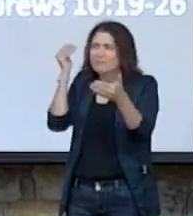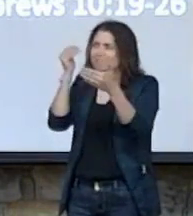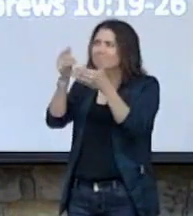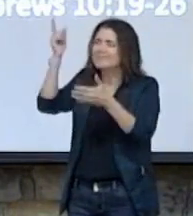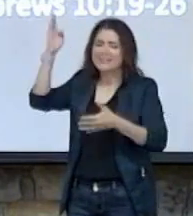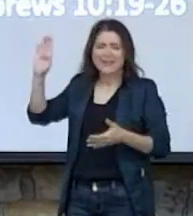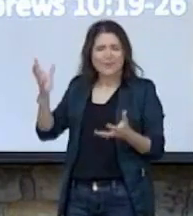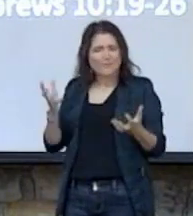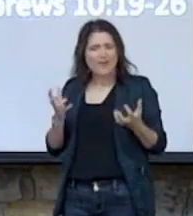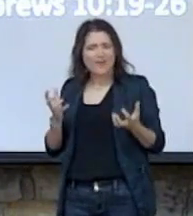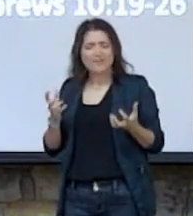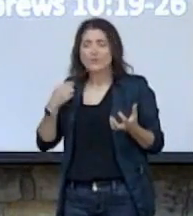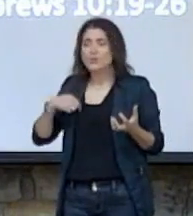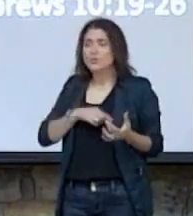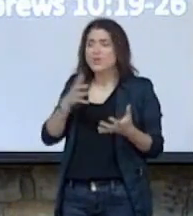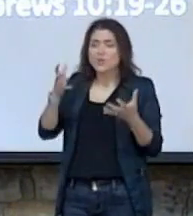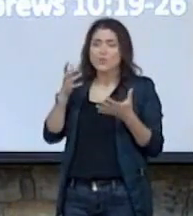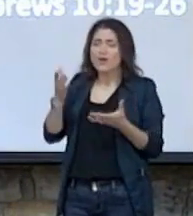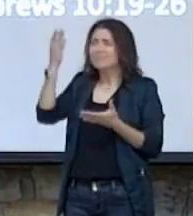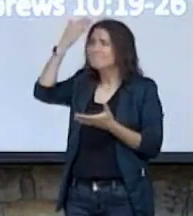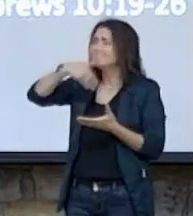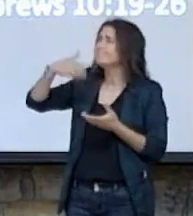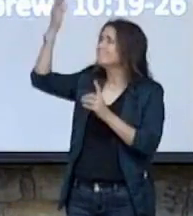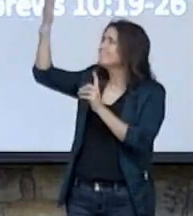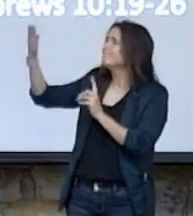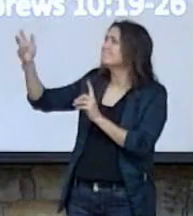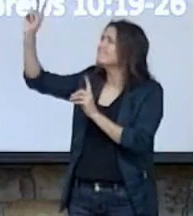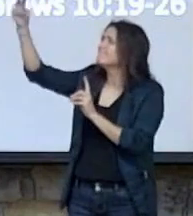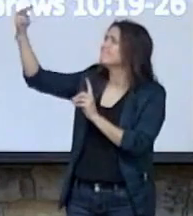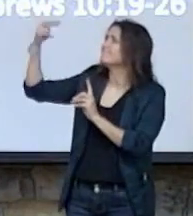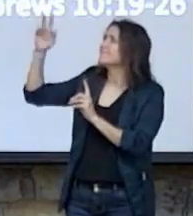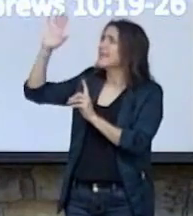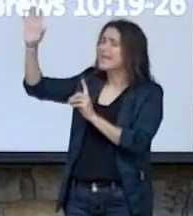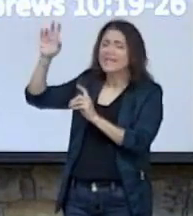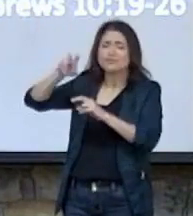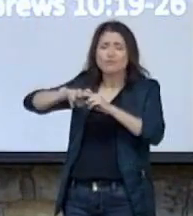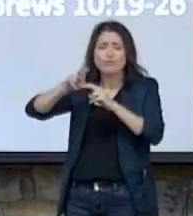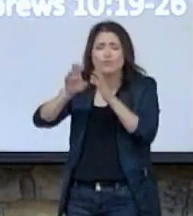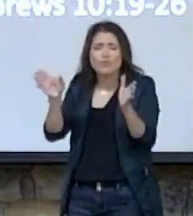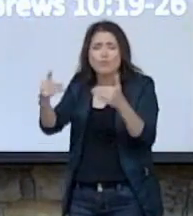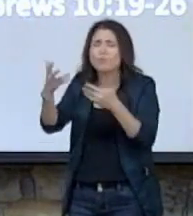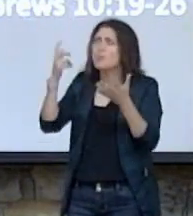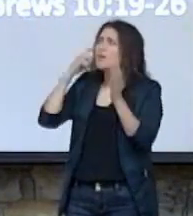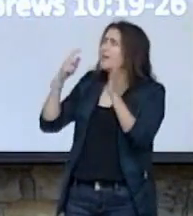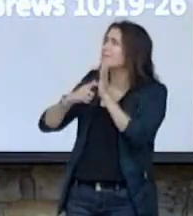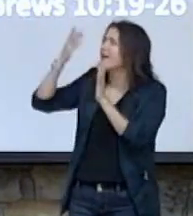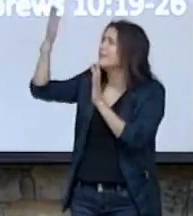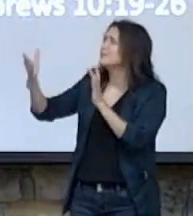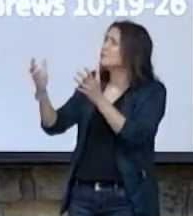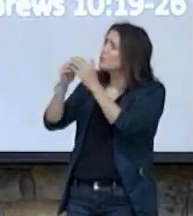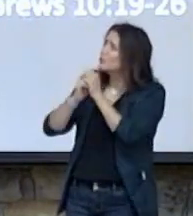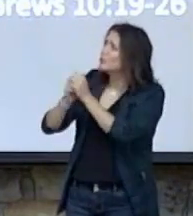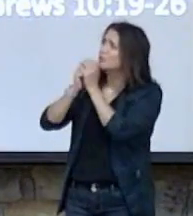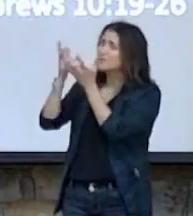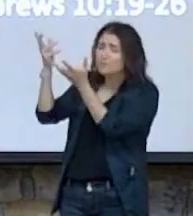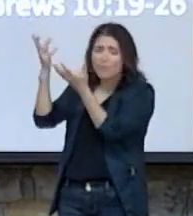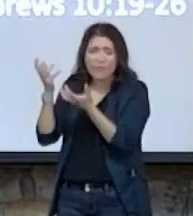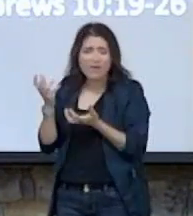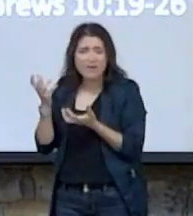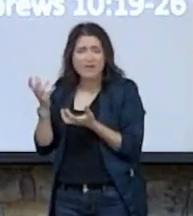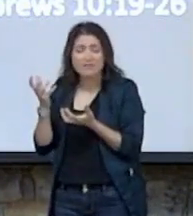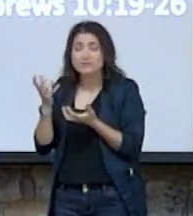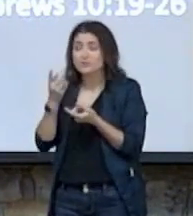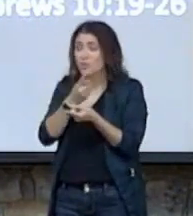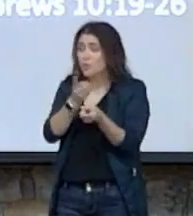God. We want to be in His presence. We want to be in His throne room. We want to acknowledge Him. We want to worship Him. We're here